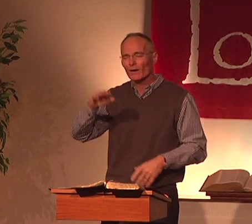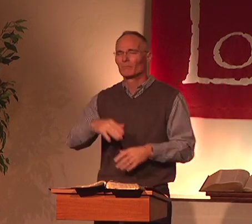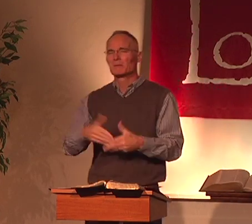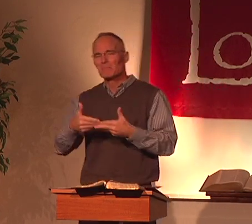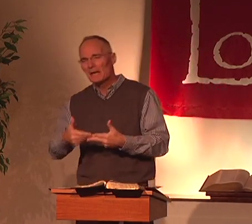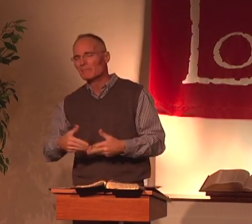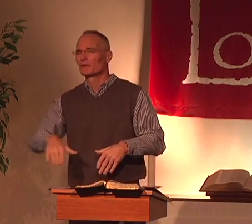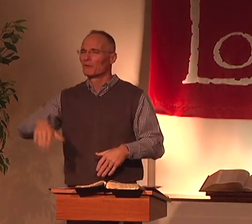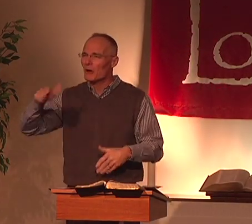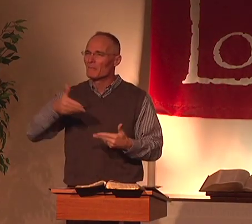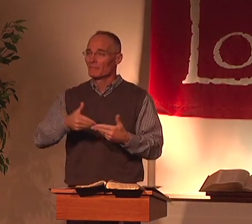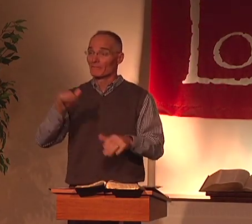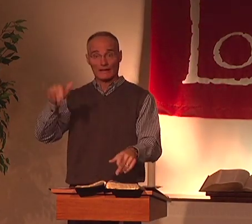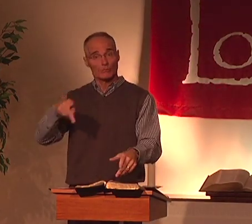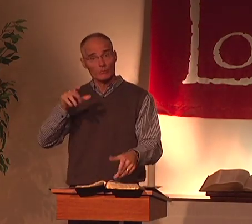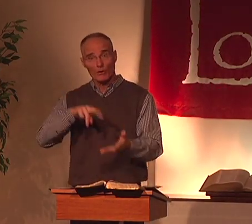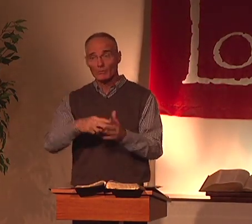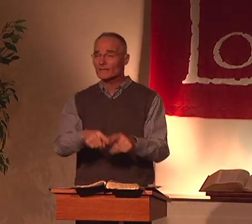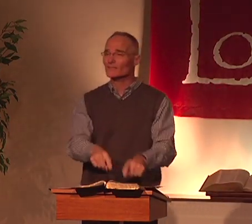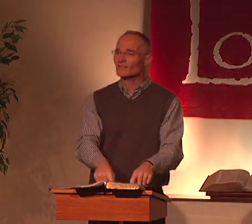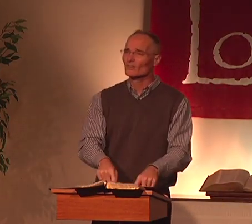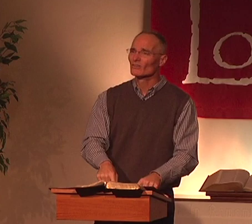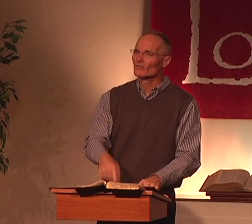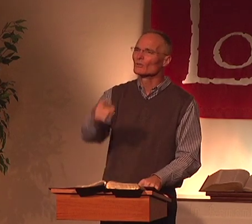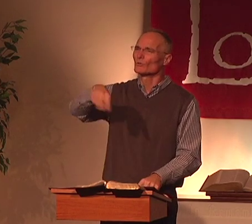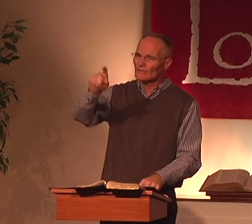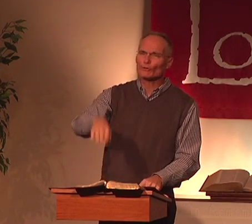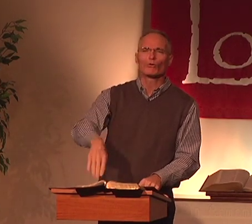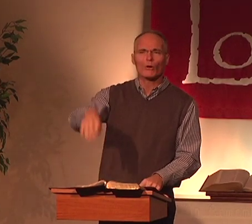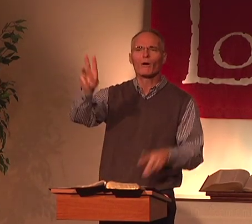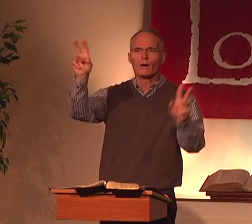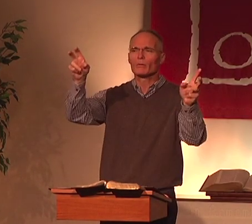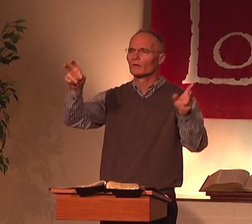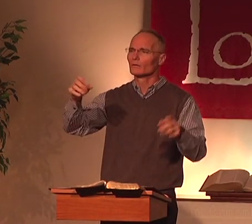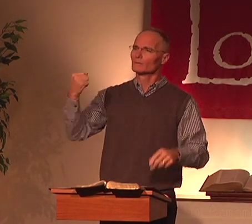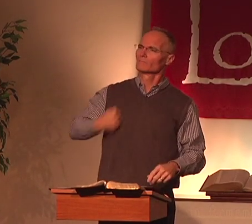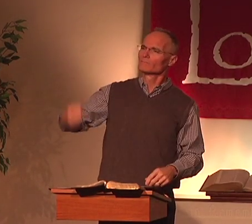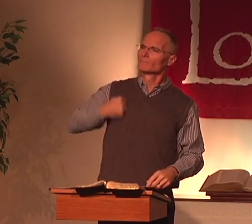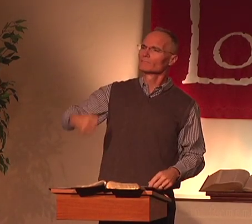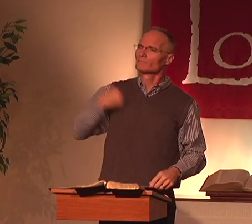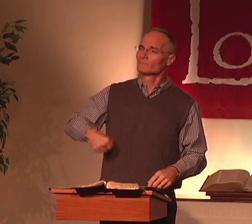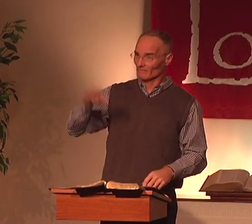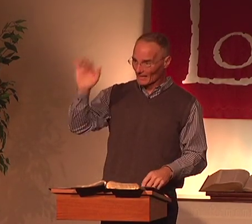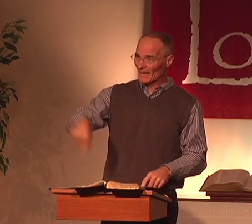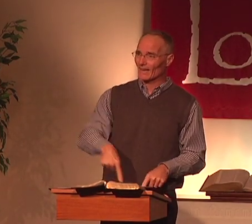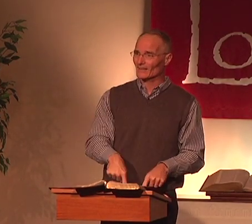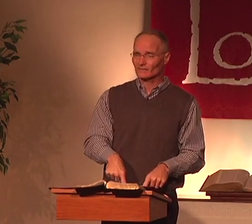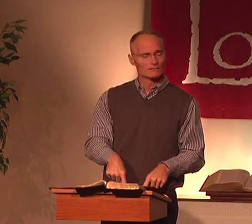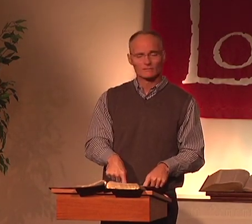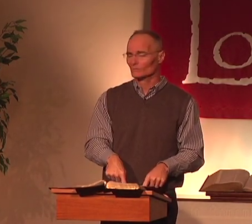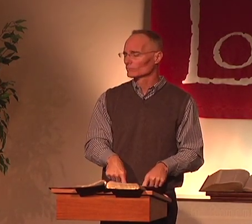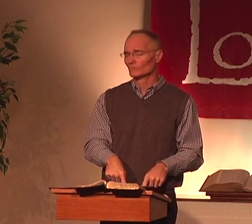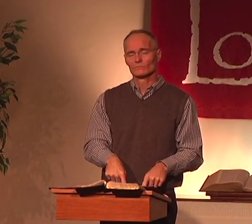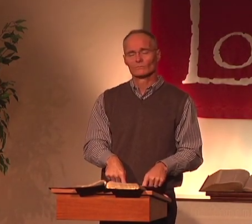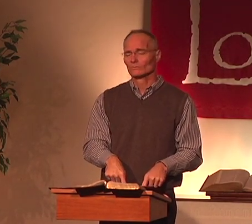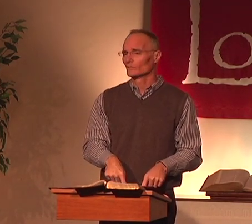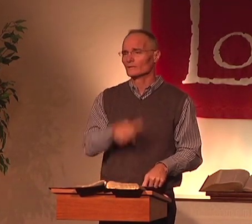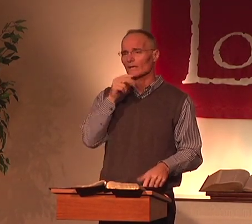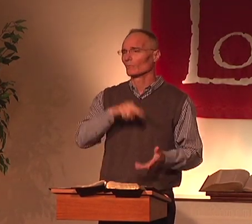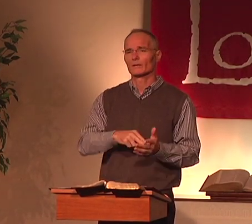on Grow up You're a baby Grow up That's what Paul Means here You need to grow up Get tough That's not what